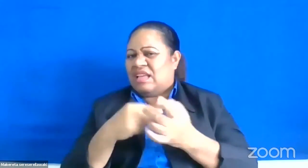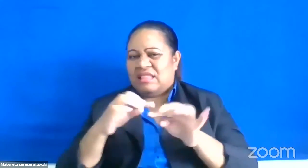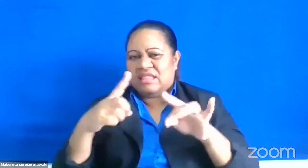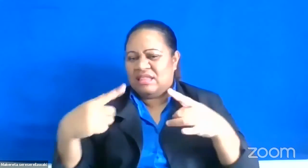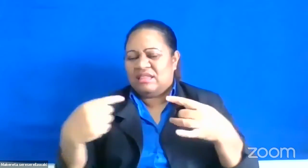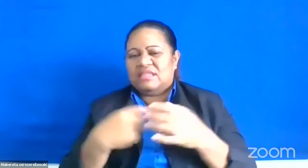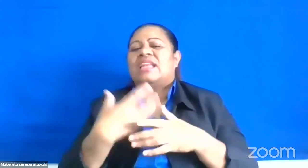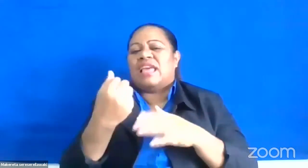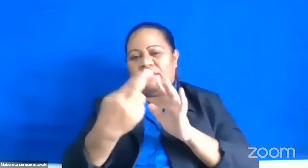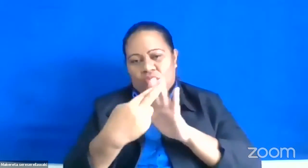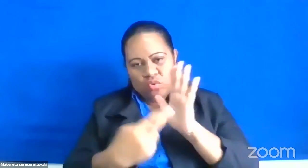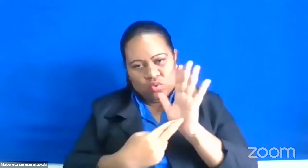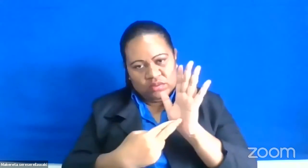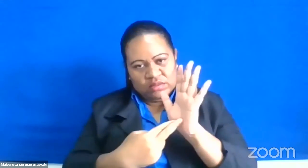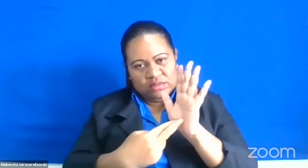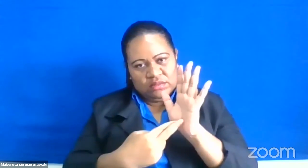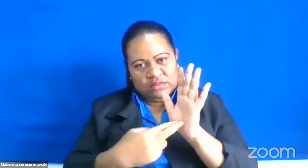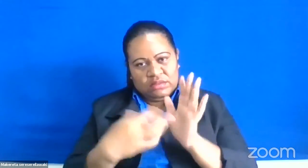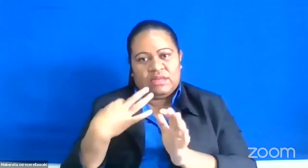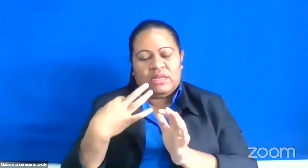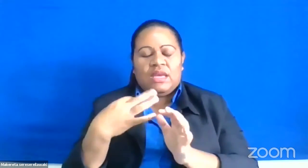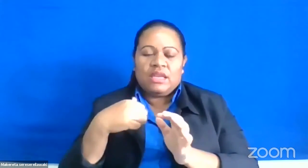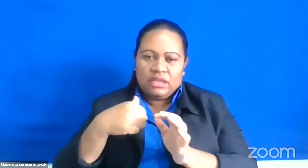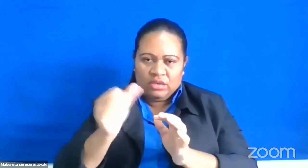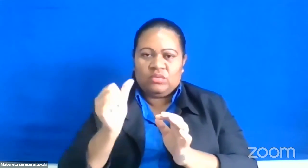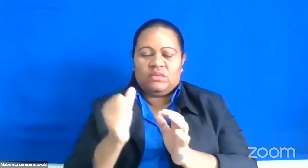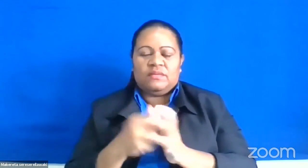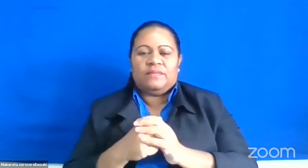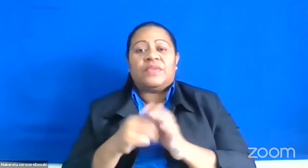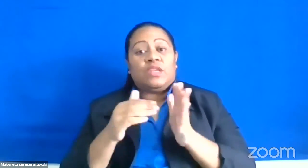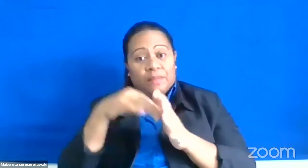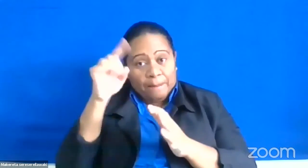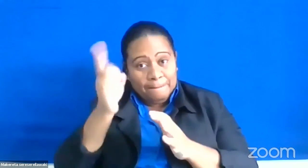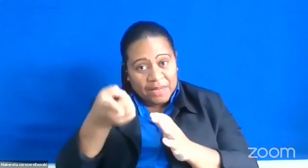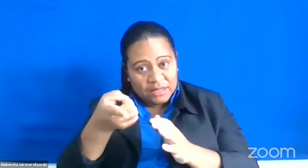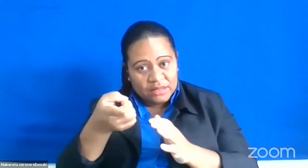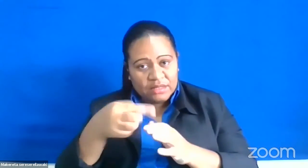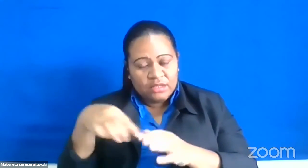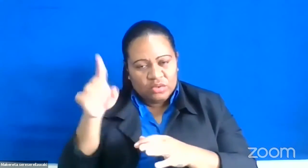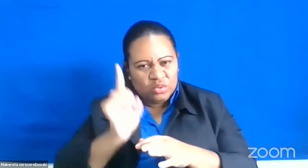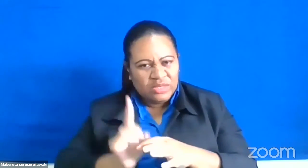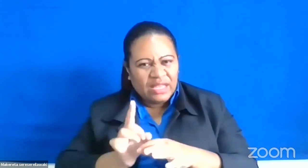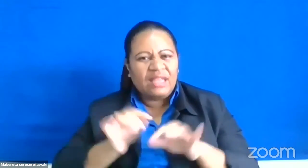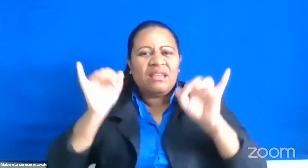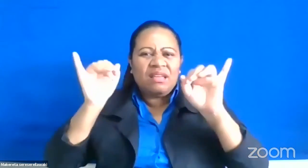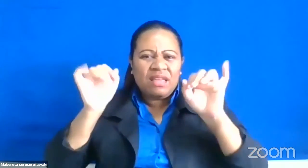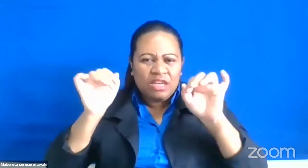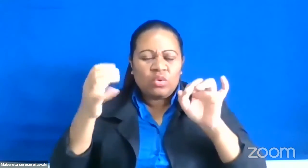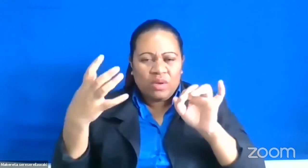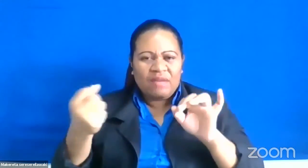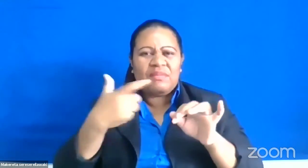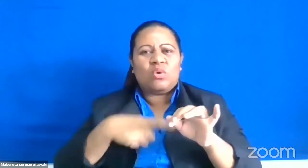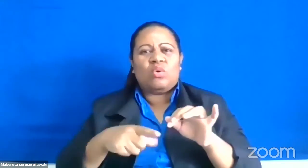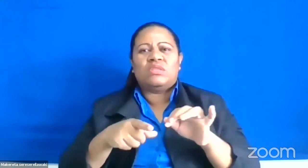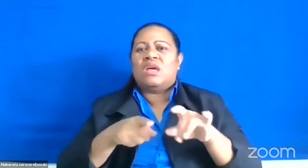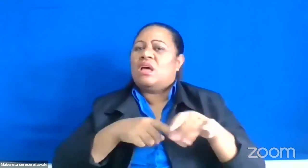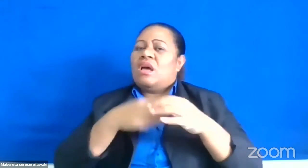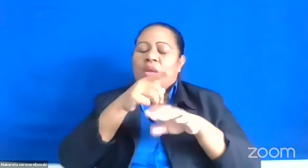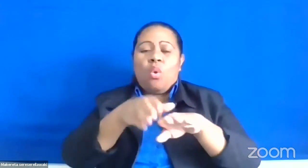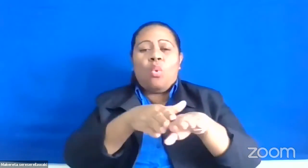but today we're having a lot of issues because we are having longer droughts we are having